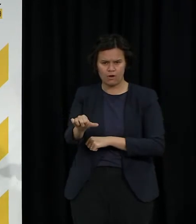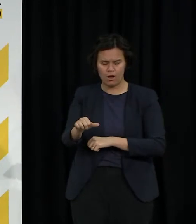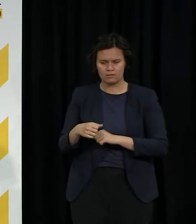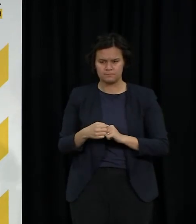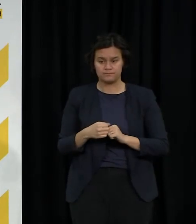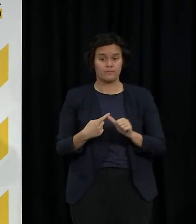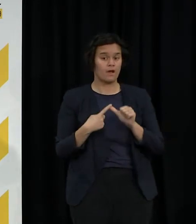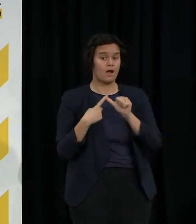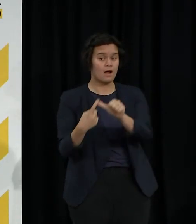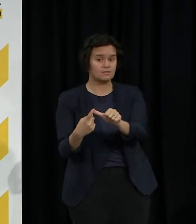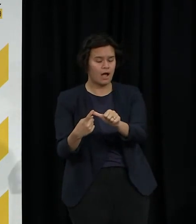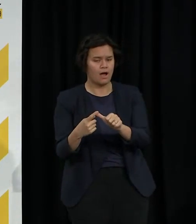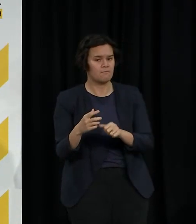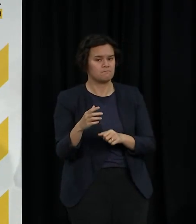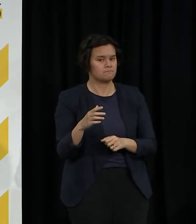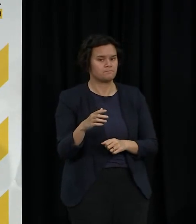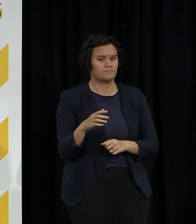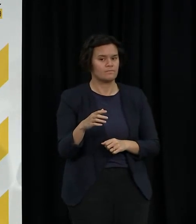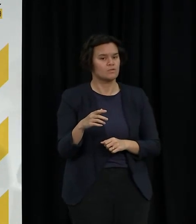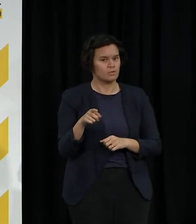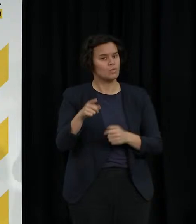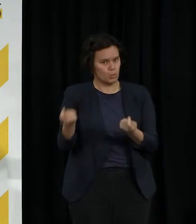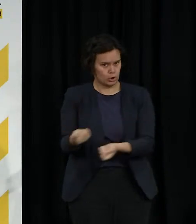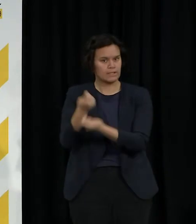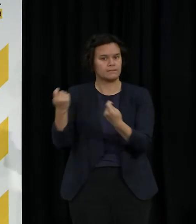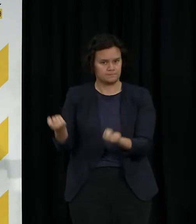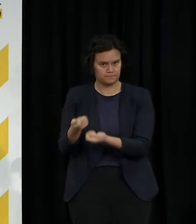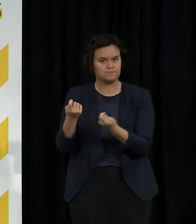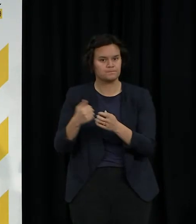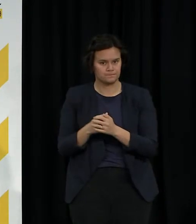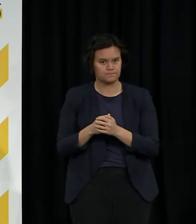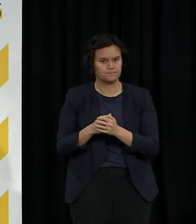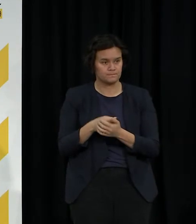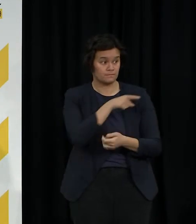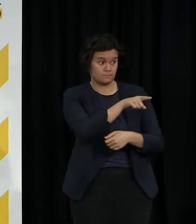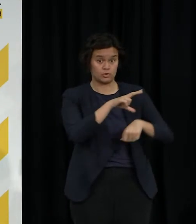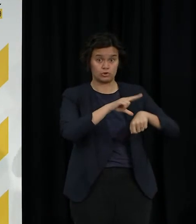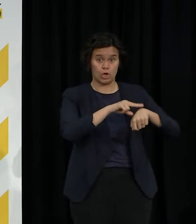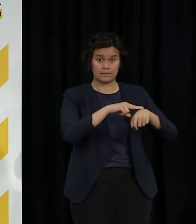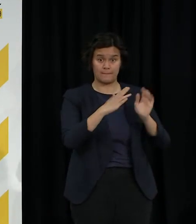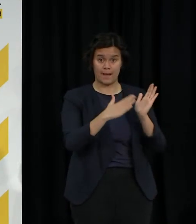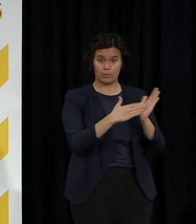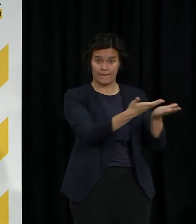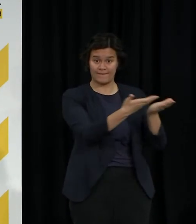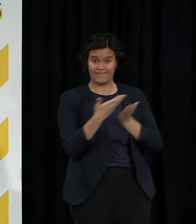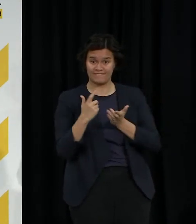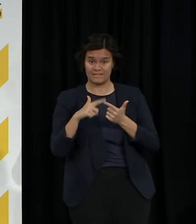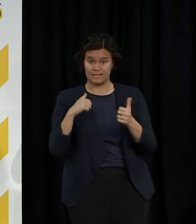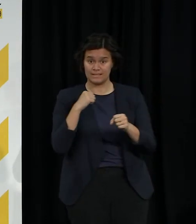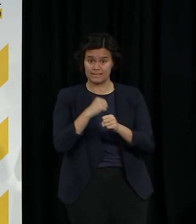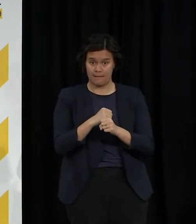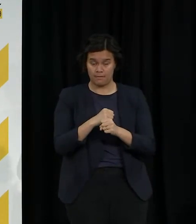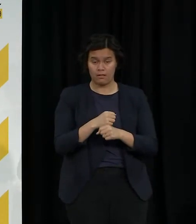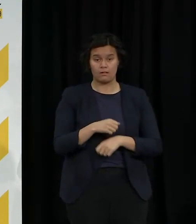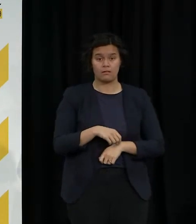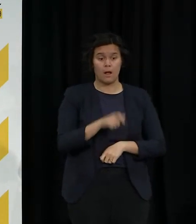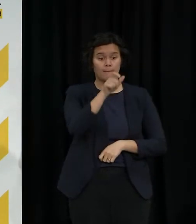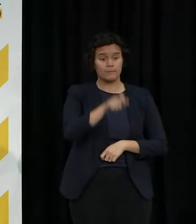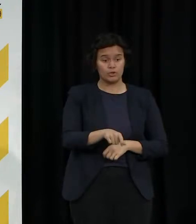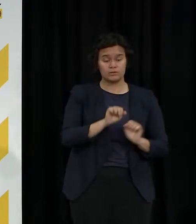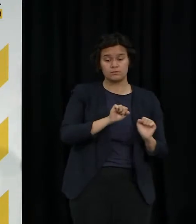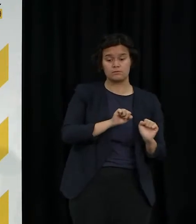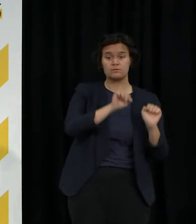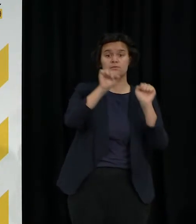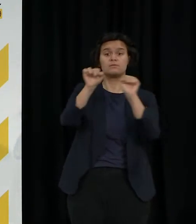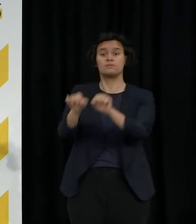the case of the two examples given by Dr. McElnay, in one of those cases the person left before they had the